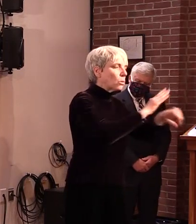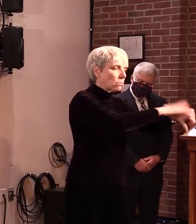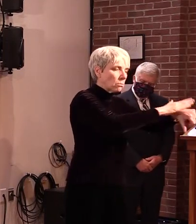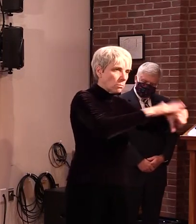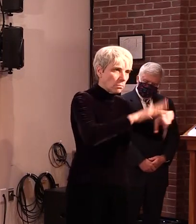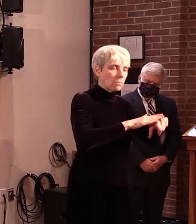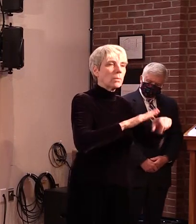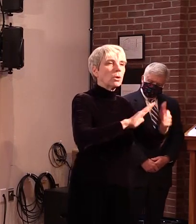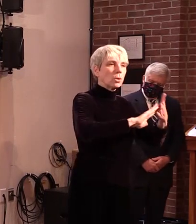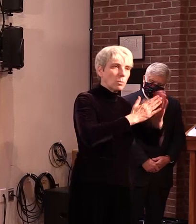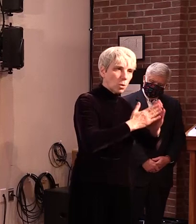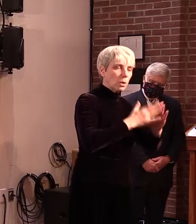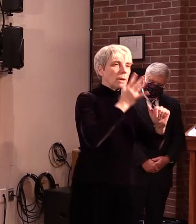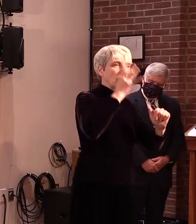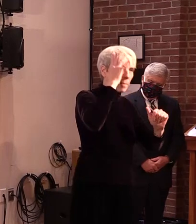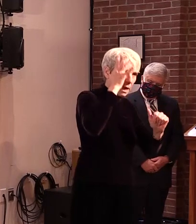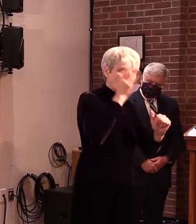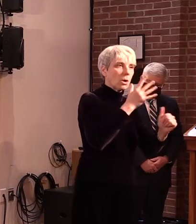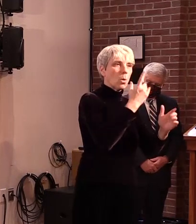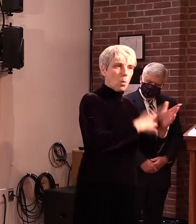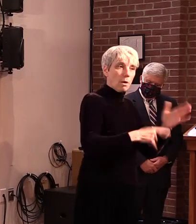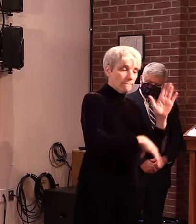the situation and describe the next steps.